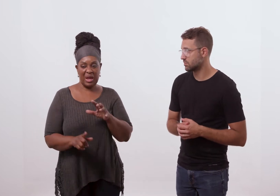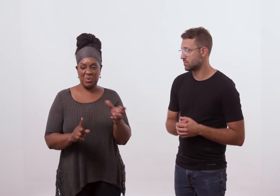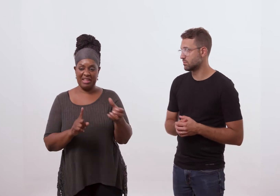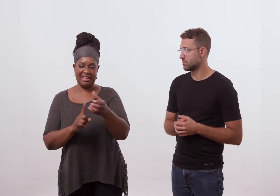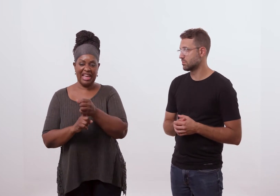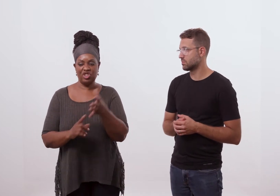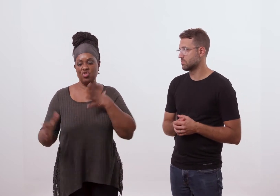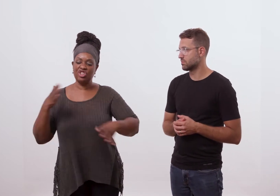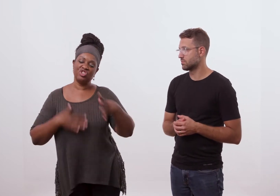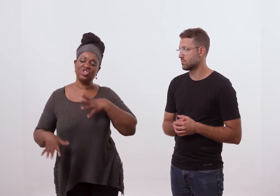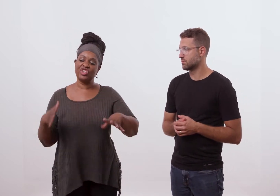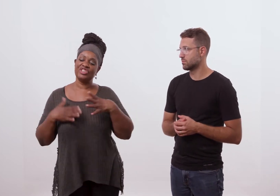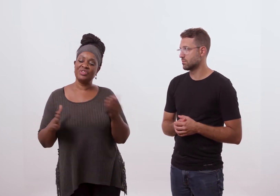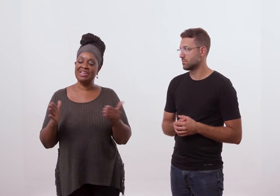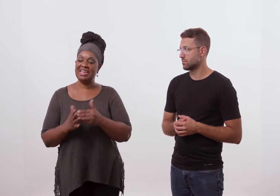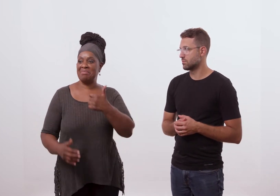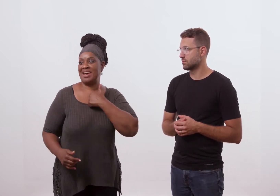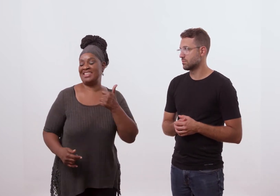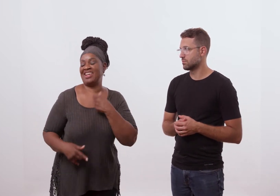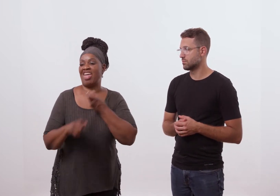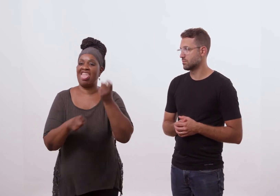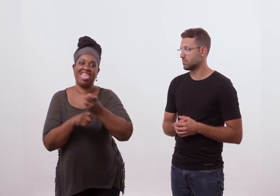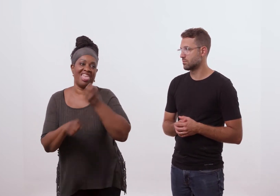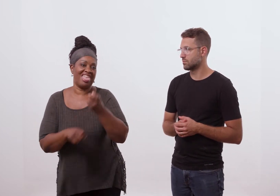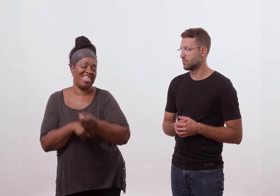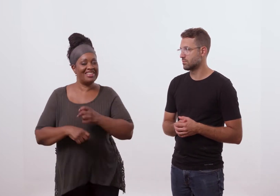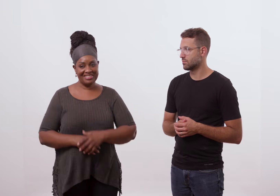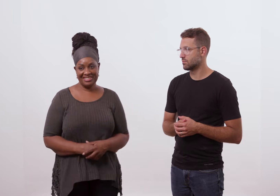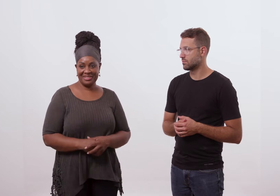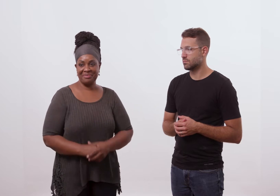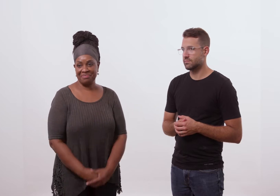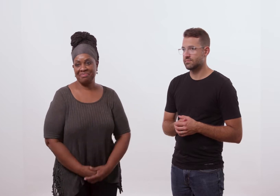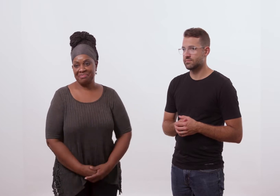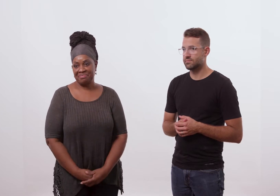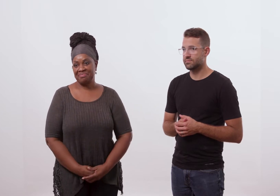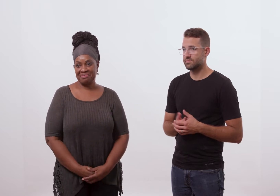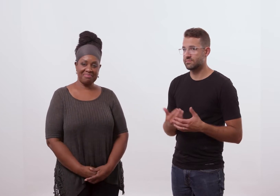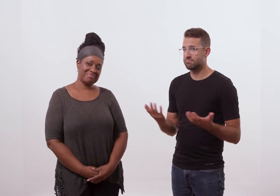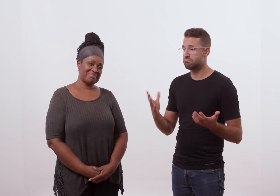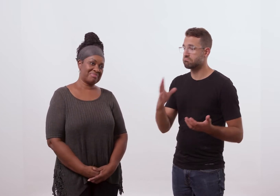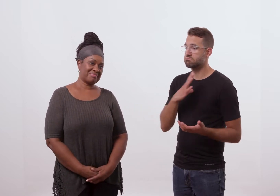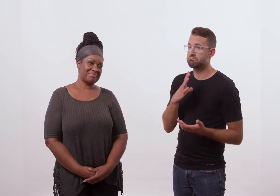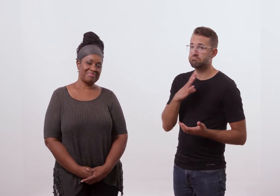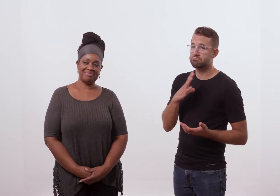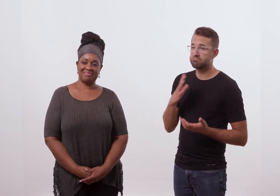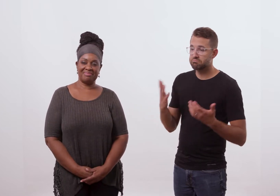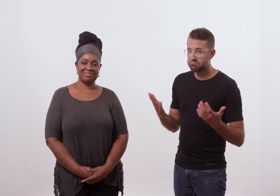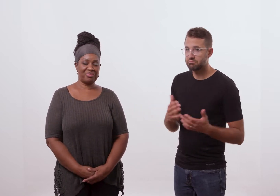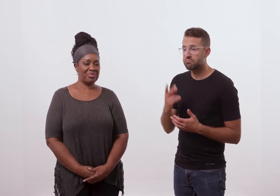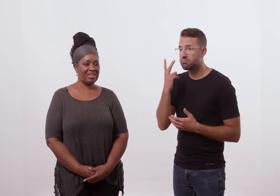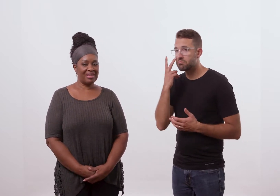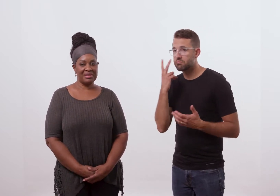game hare myself. Agreed. I see a delicious sinewy chew ahead for you, tribe mate. Oh,